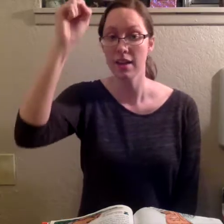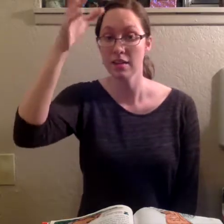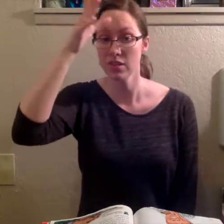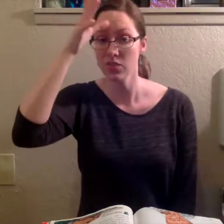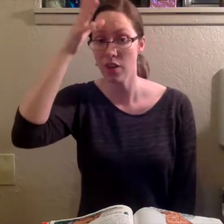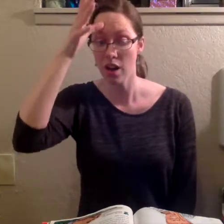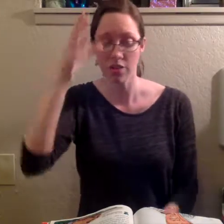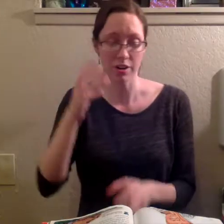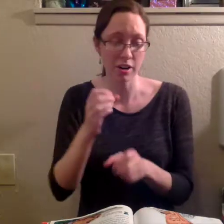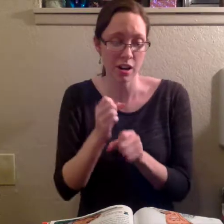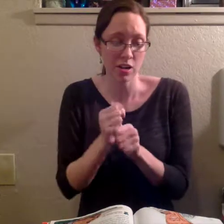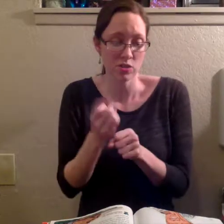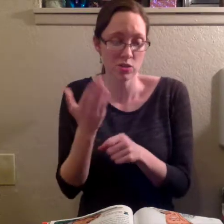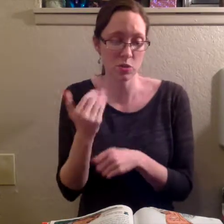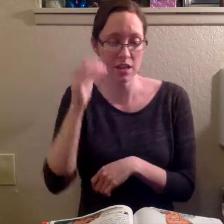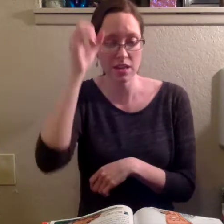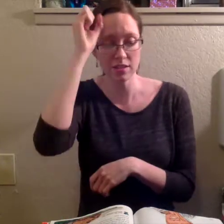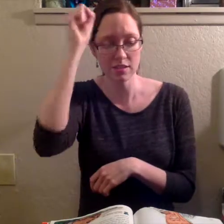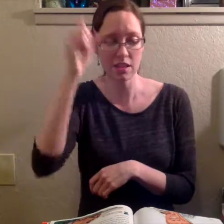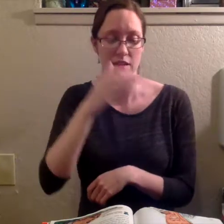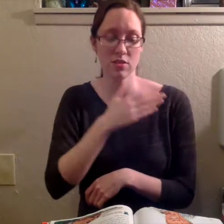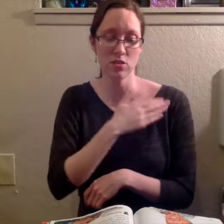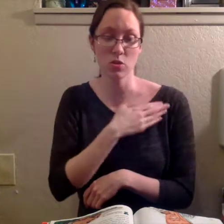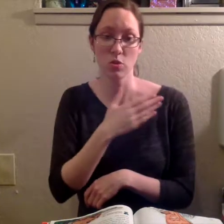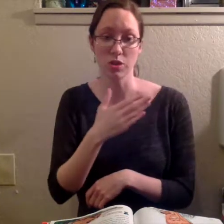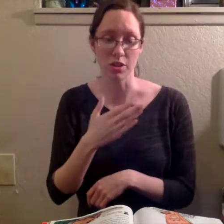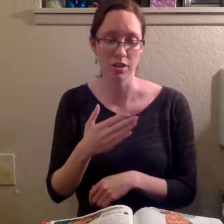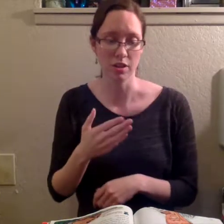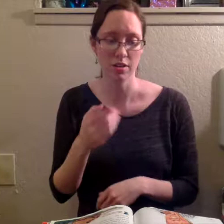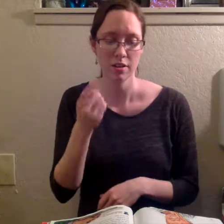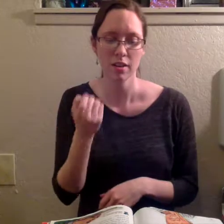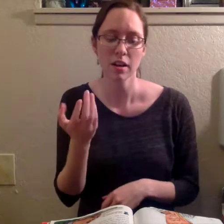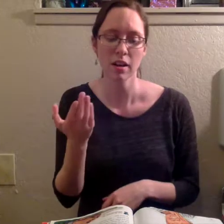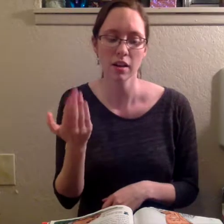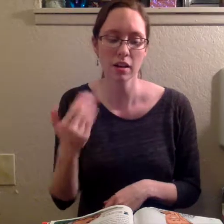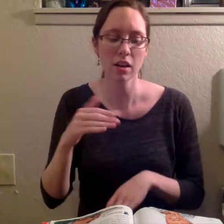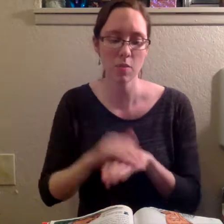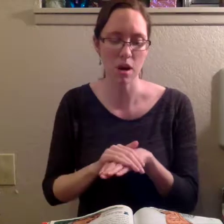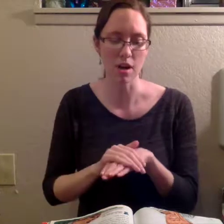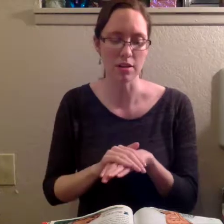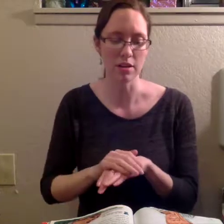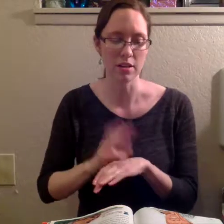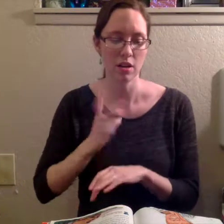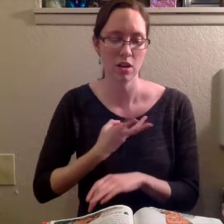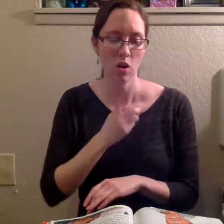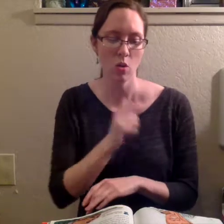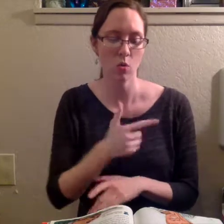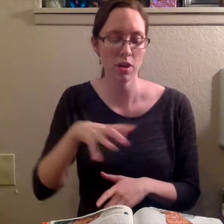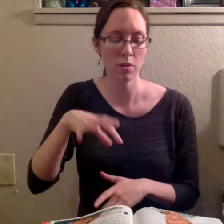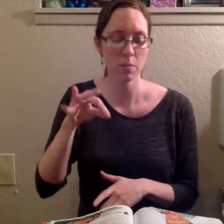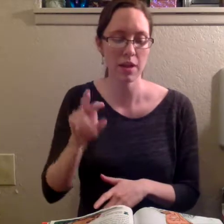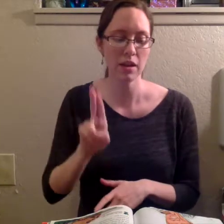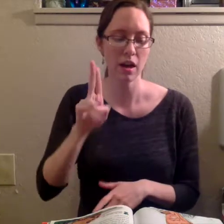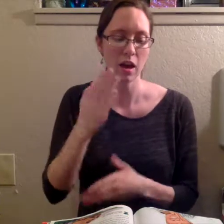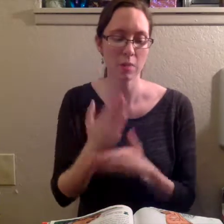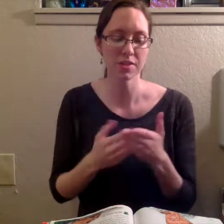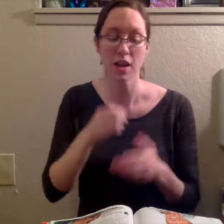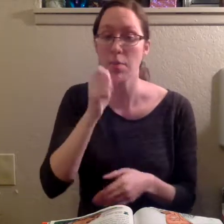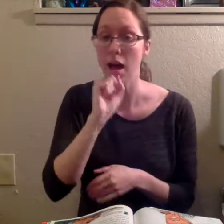His father squeezed his shoulder. "Come on, we'll pick up some